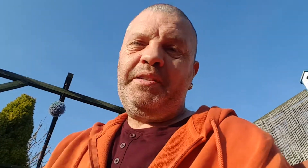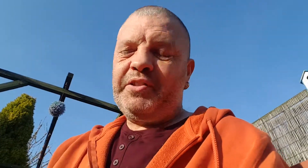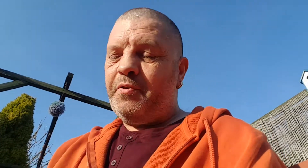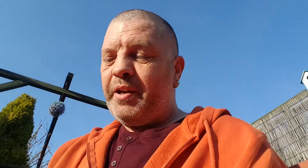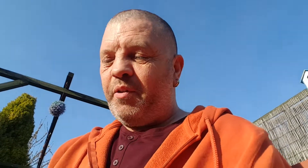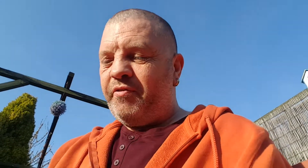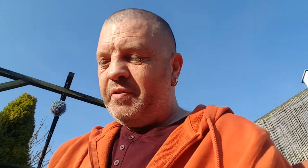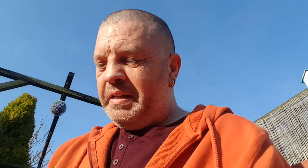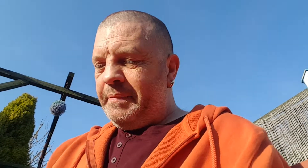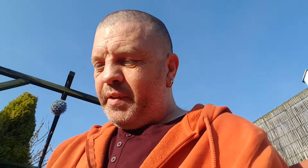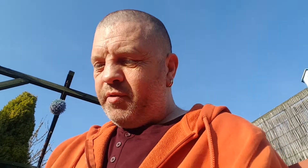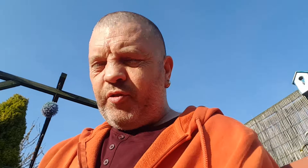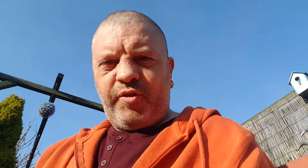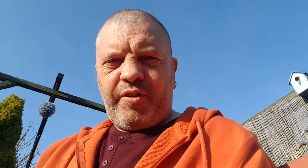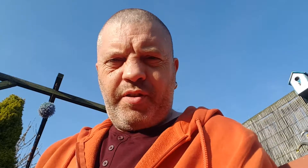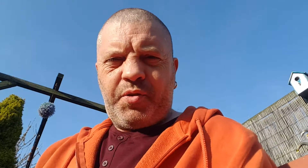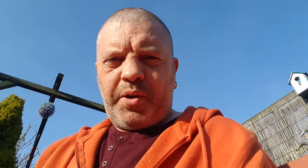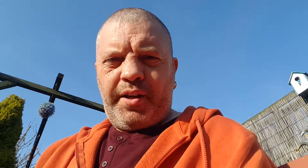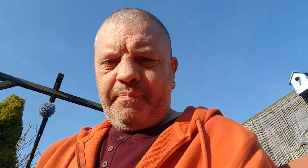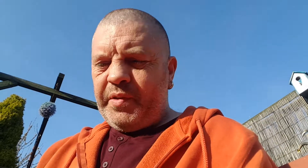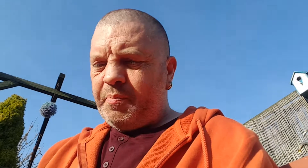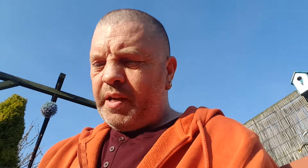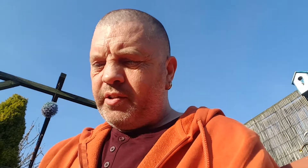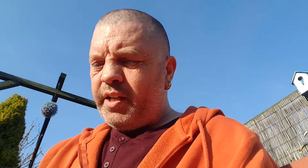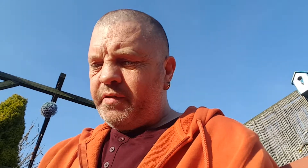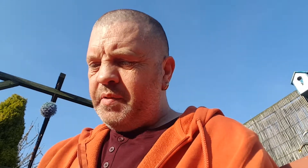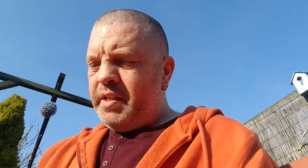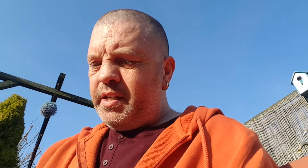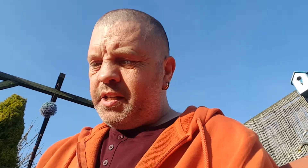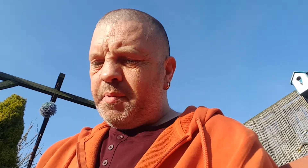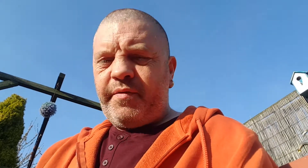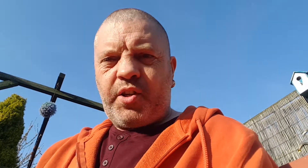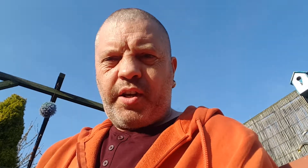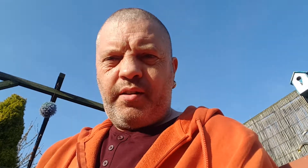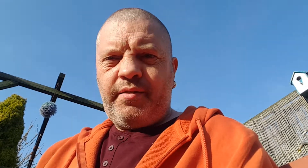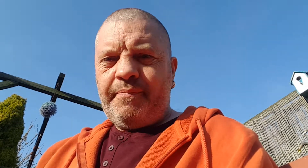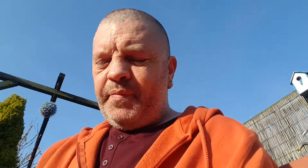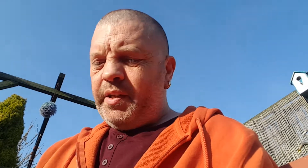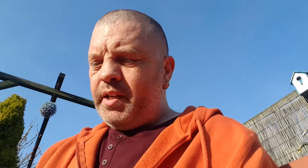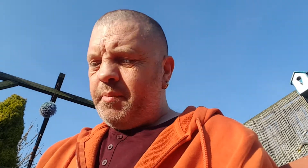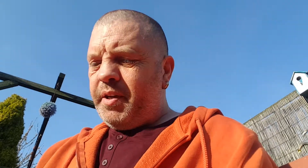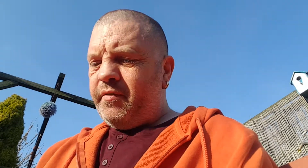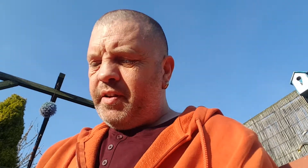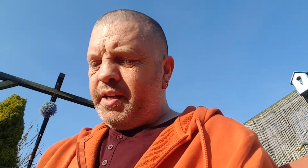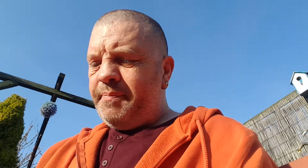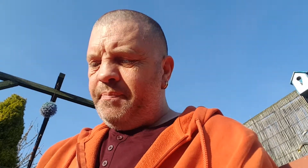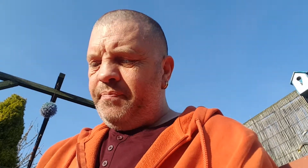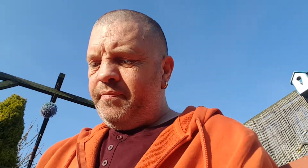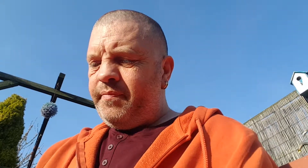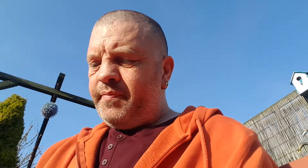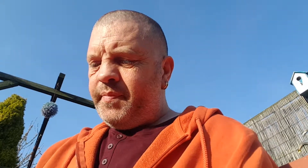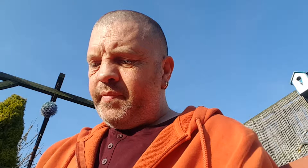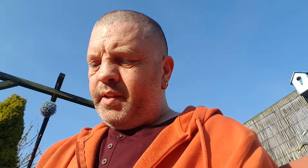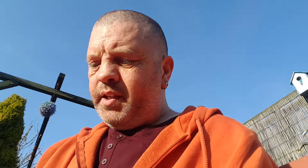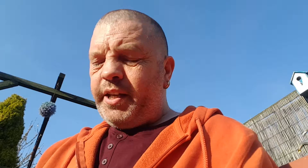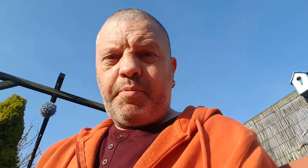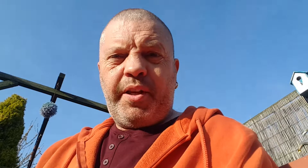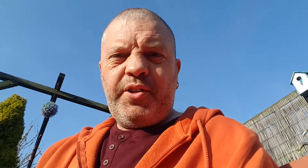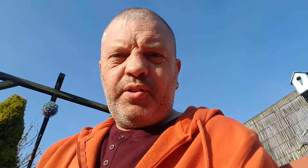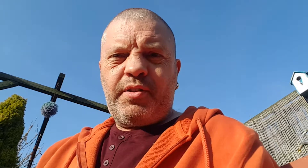Sorry about the waffle. I just thought I'd throw this one in as part 7 as a bit of a change and a bit of an explanation to